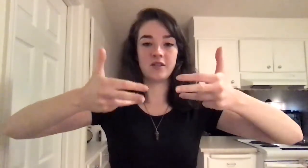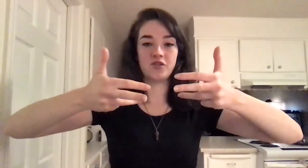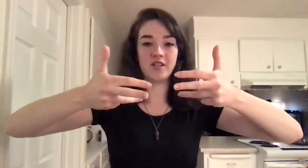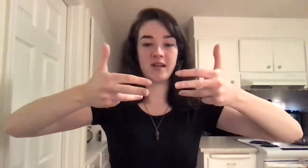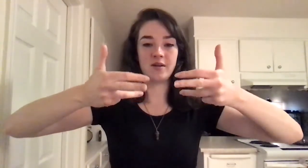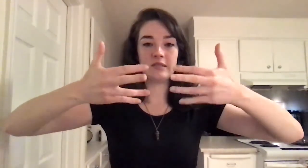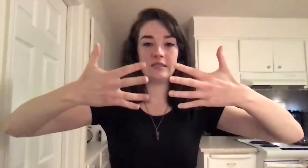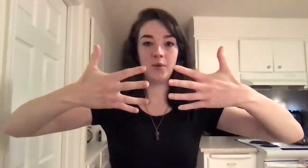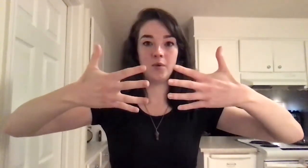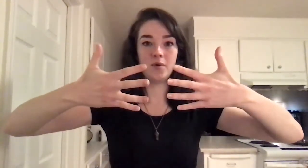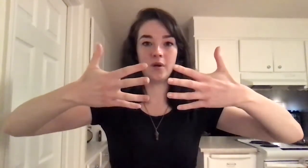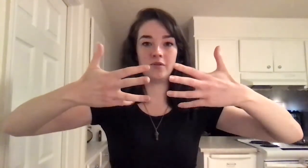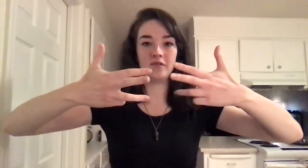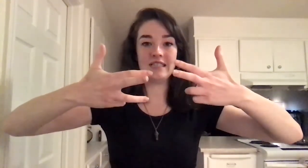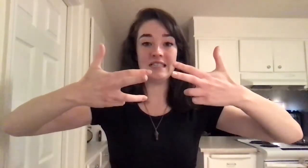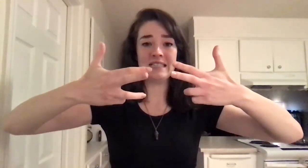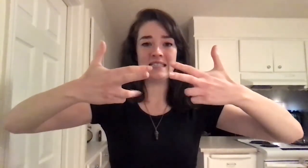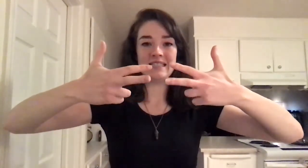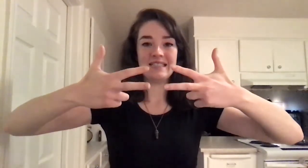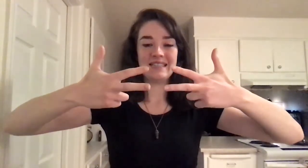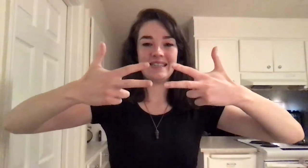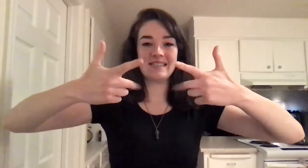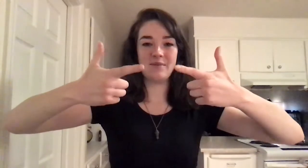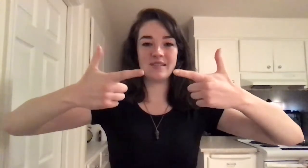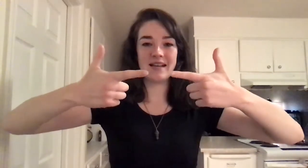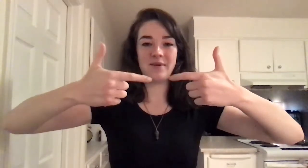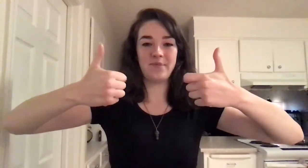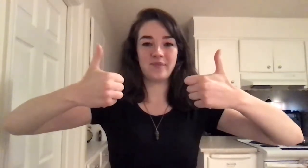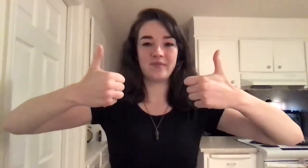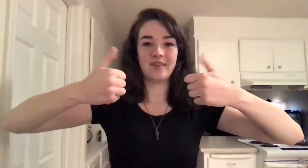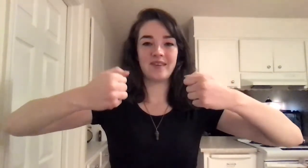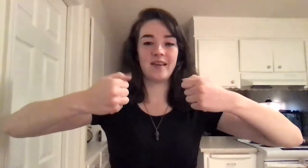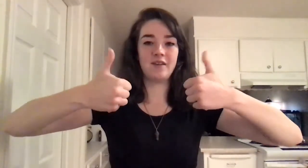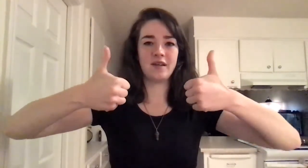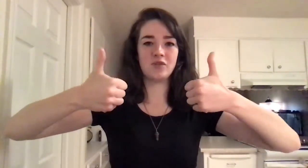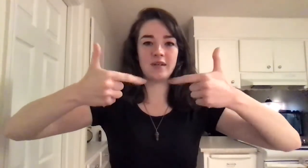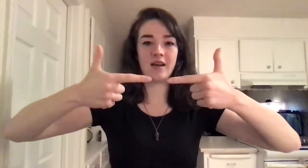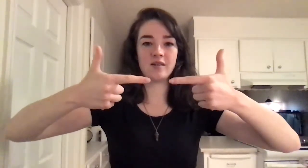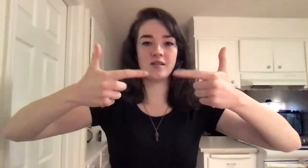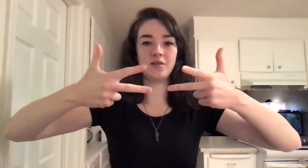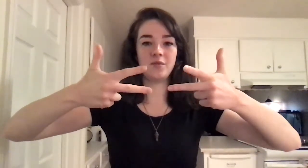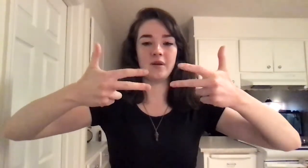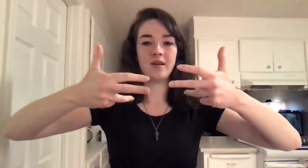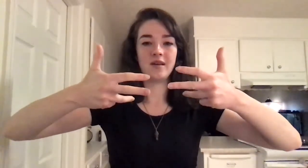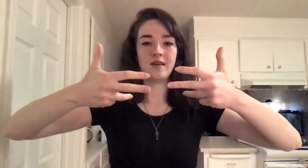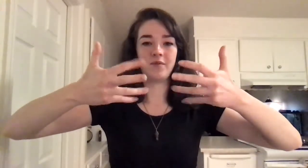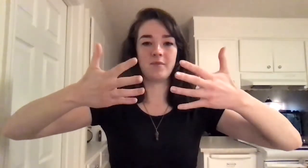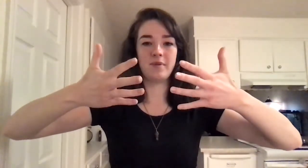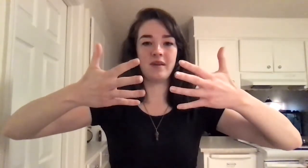stretch out. Woo! Hopefully at the same time. I find it's really hard to do with my pinky